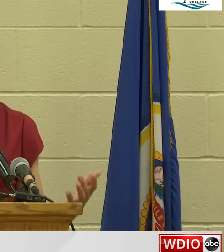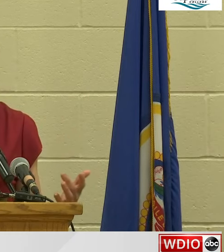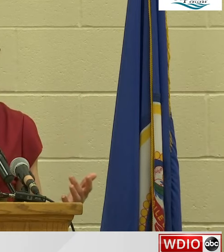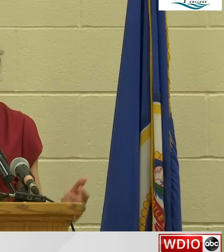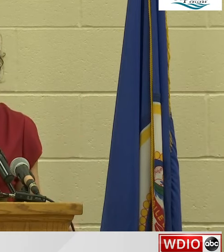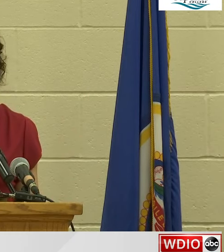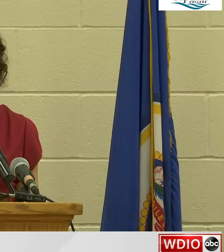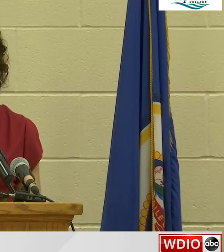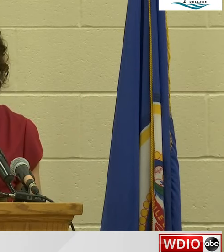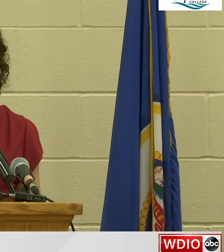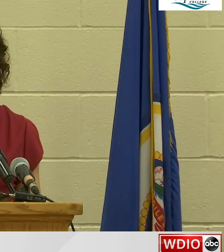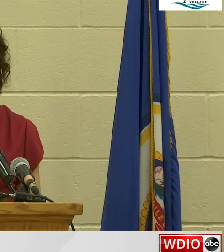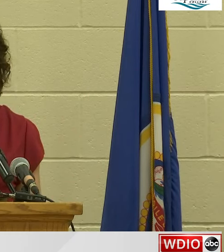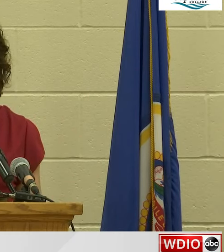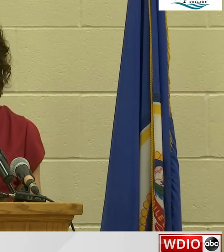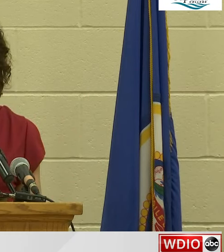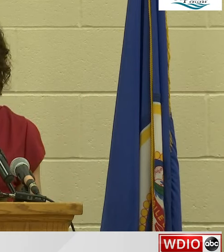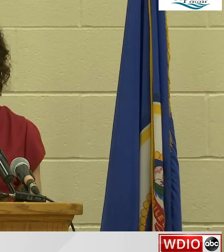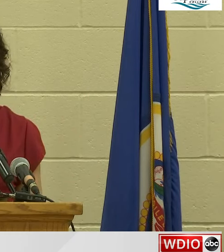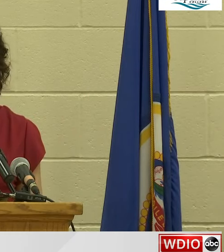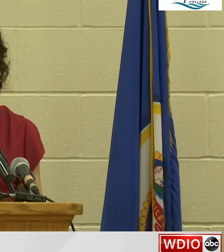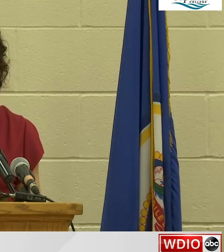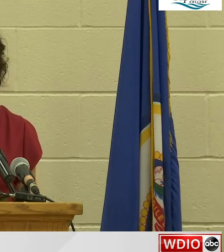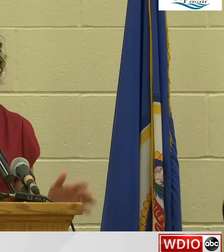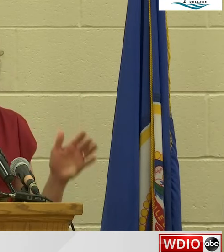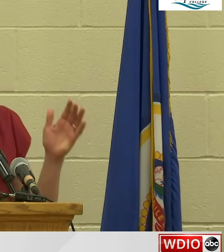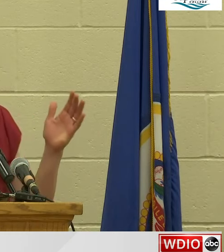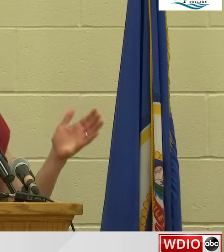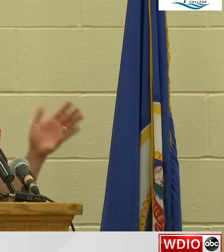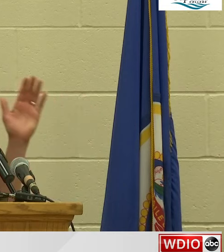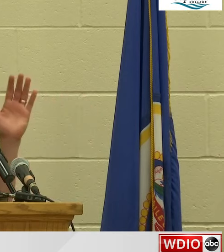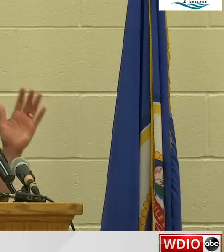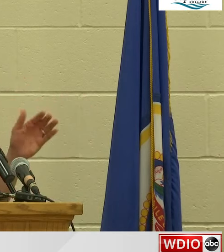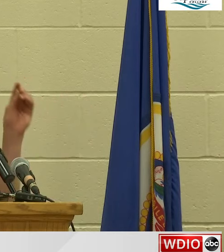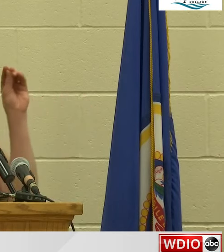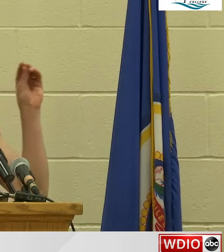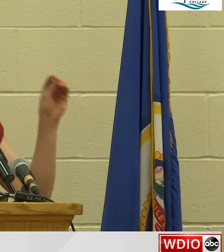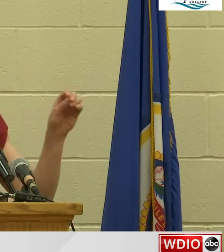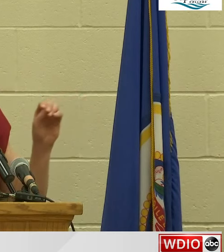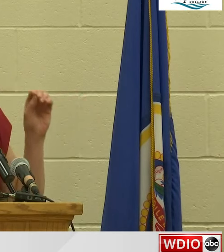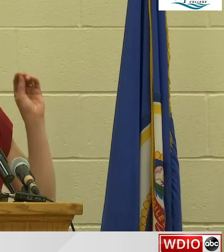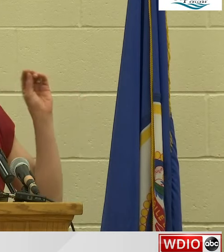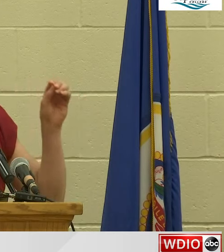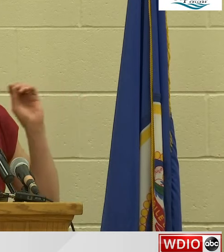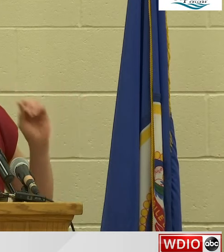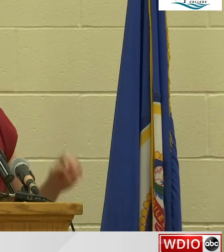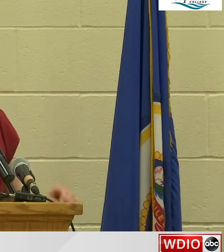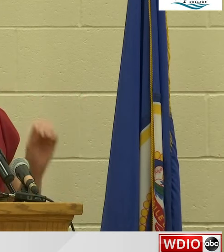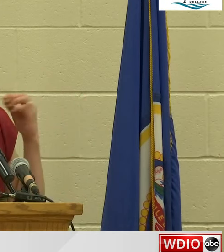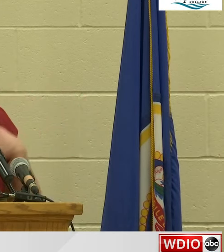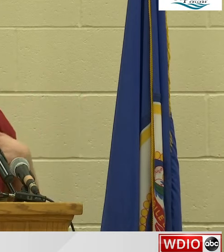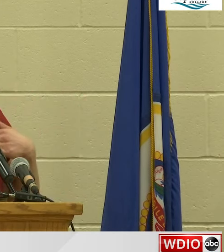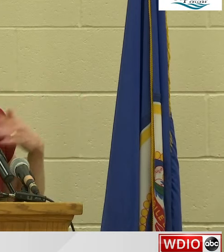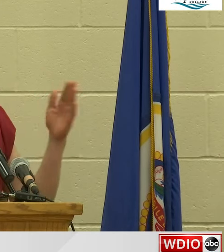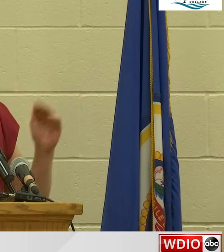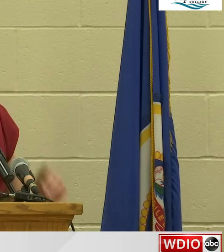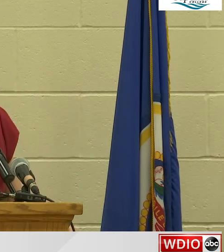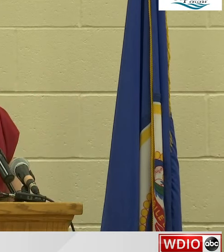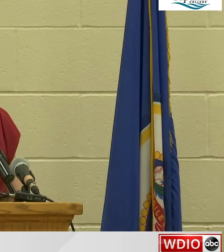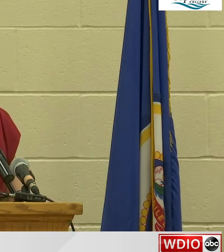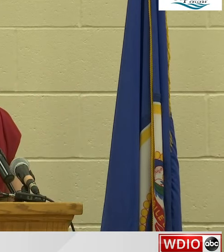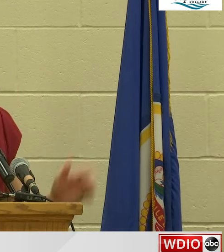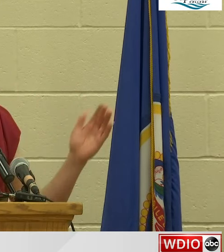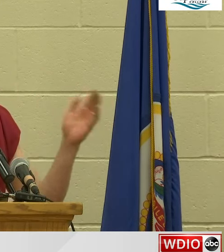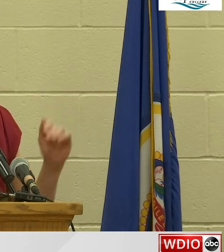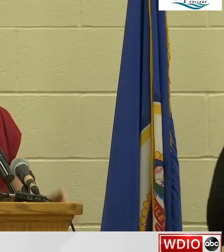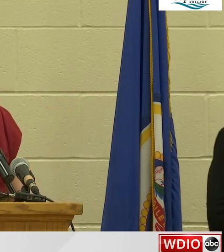provided free transportation, and I thought that was really awesome. Gary Bolhauer, your poem is beautiful, and it struck me to the core when I